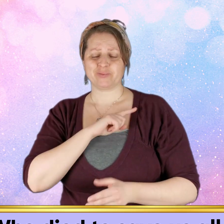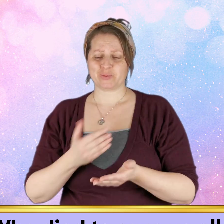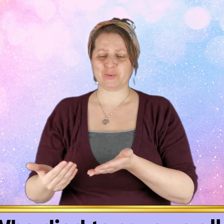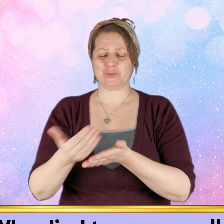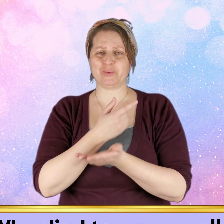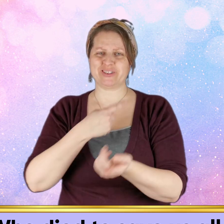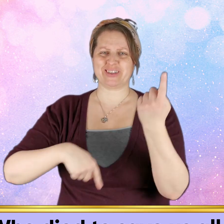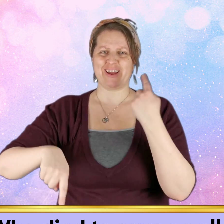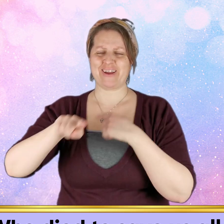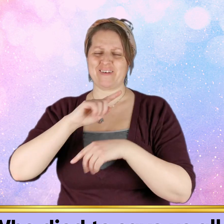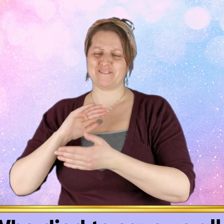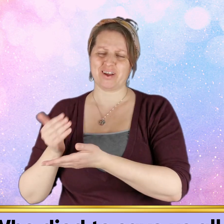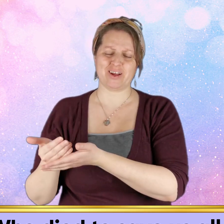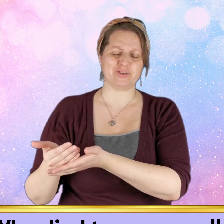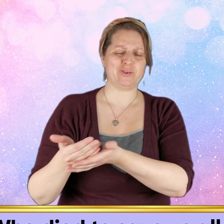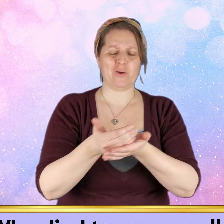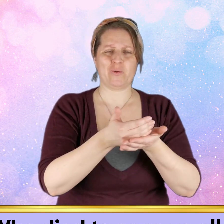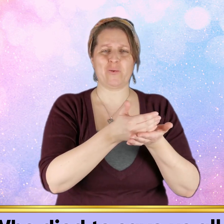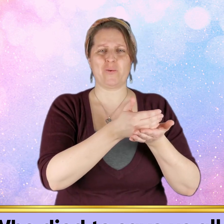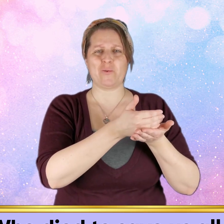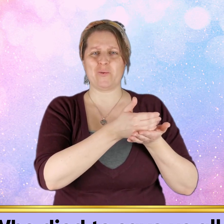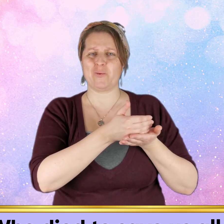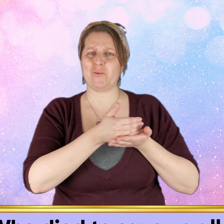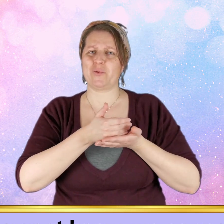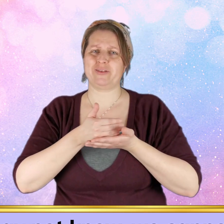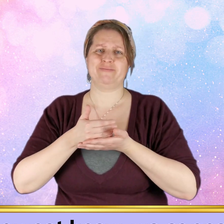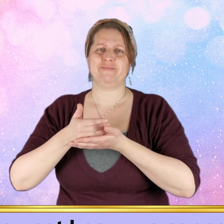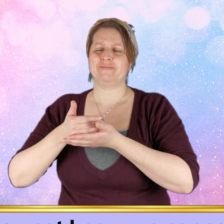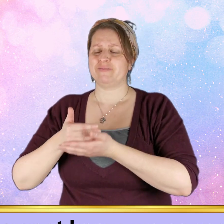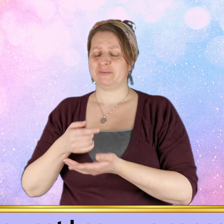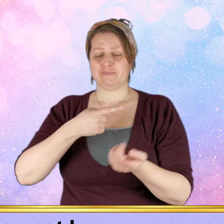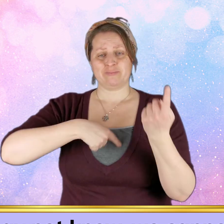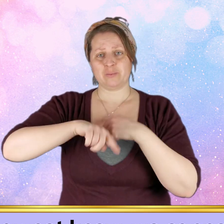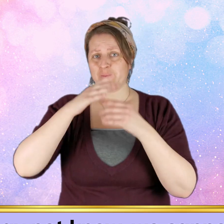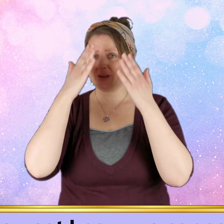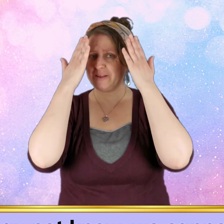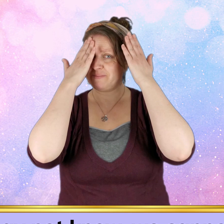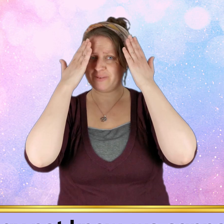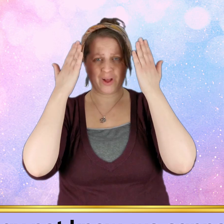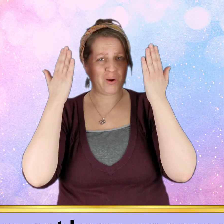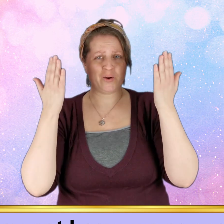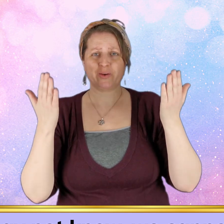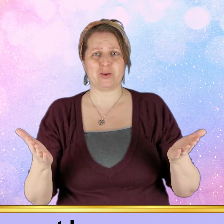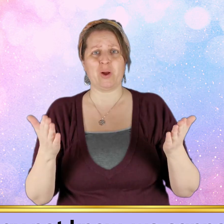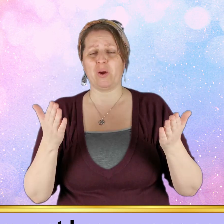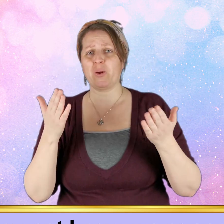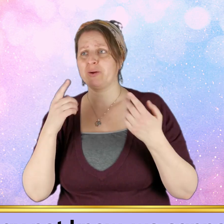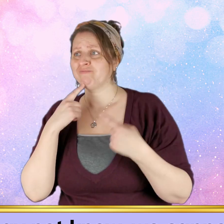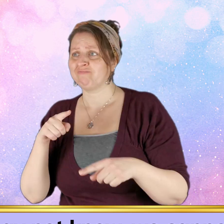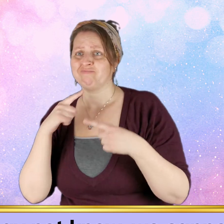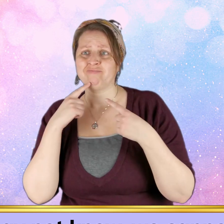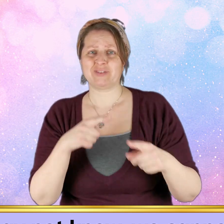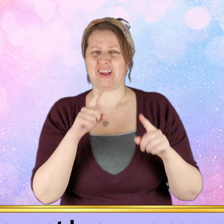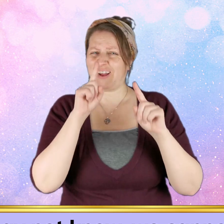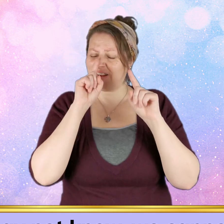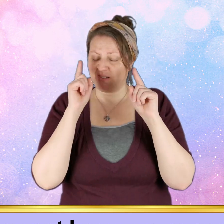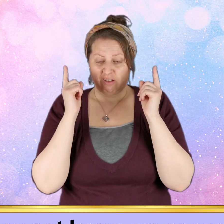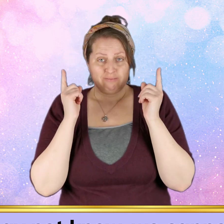died to save us all. We may not know, we